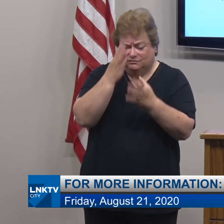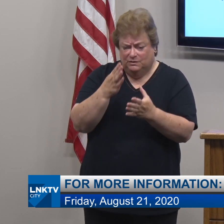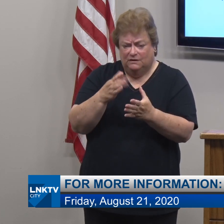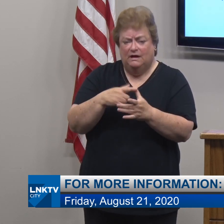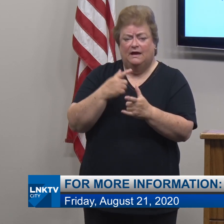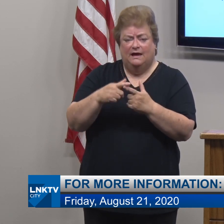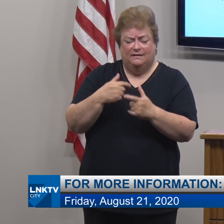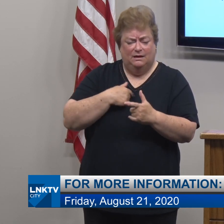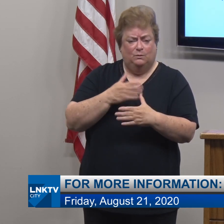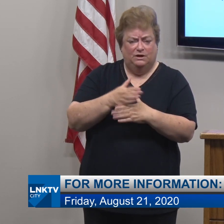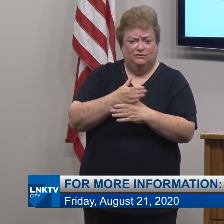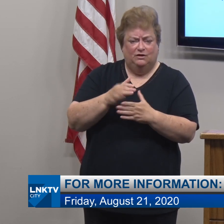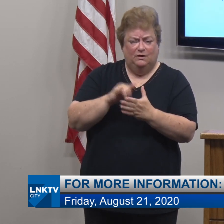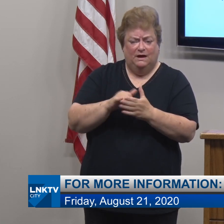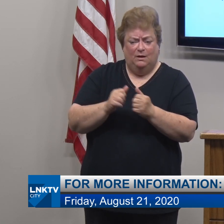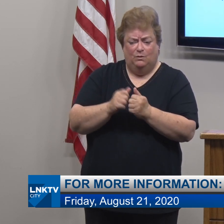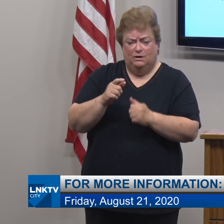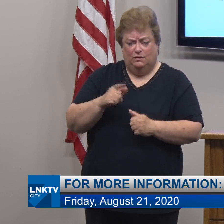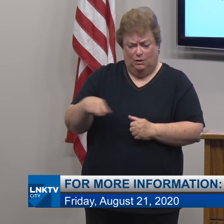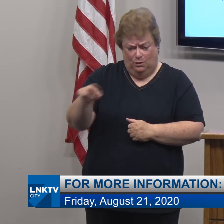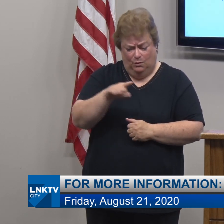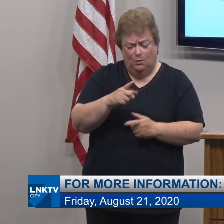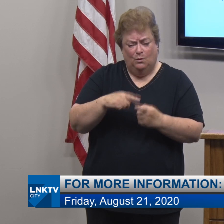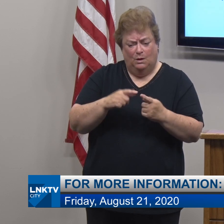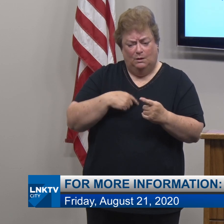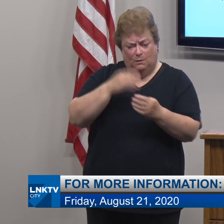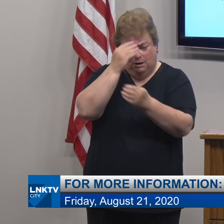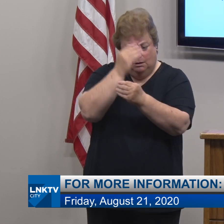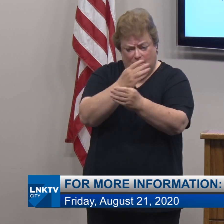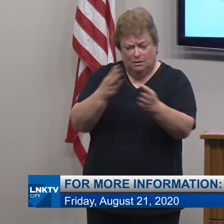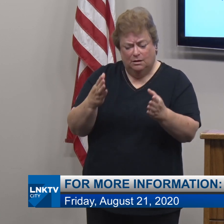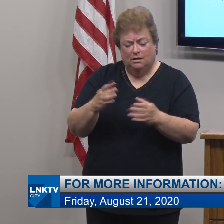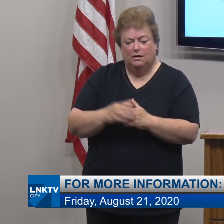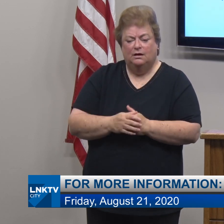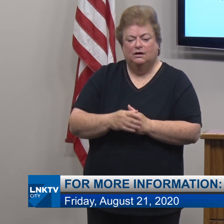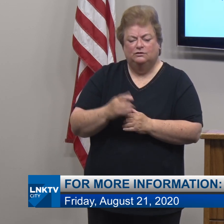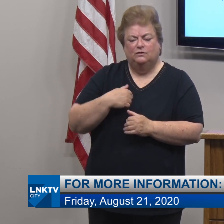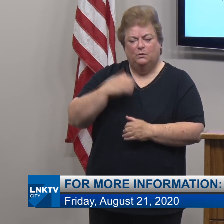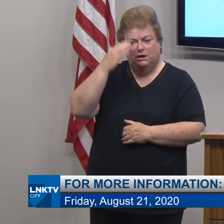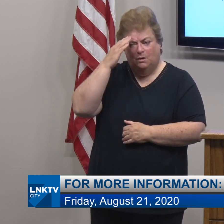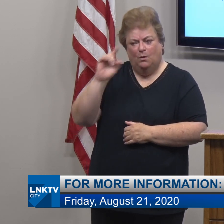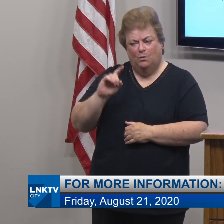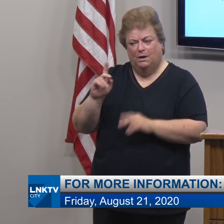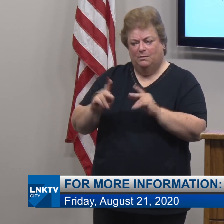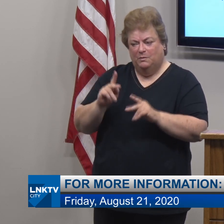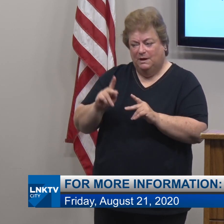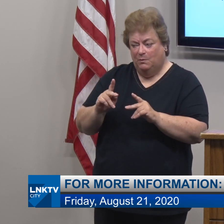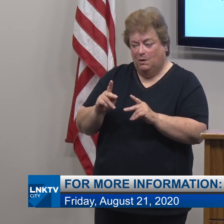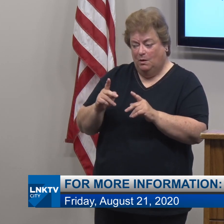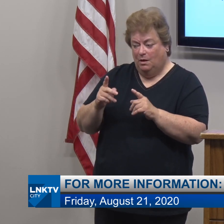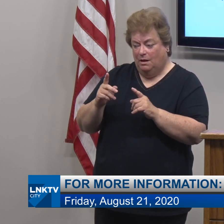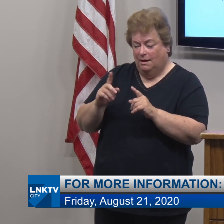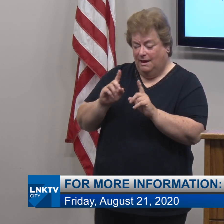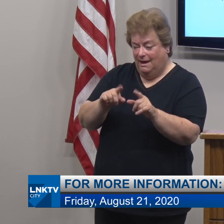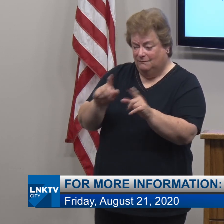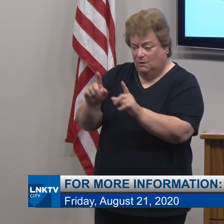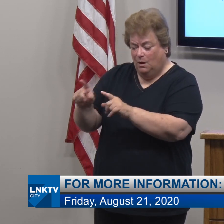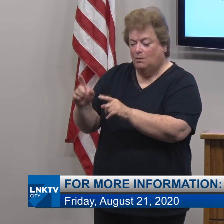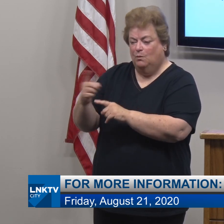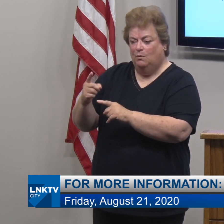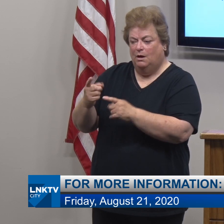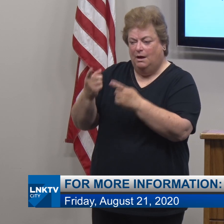share with you when we're talking about where we're knowing that people have been, where outbreaks have occurred.